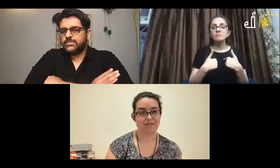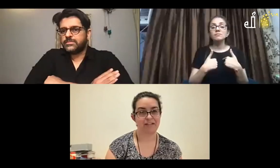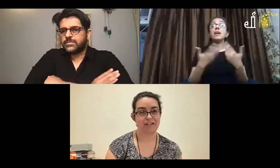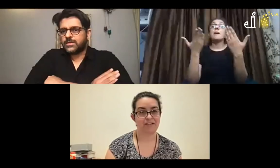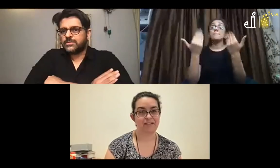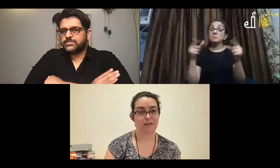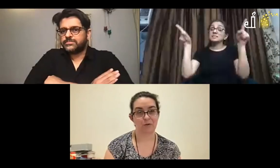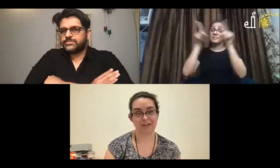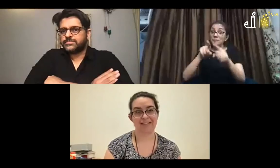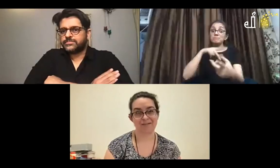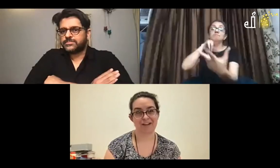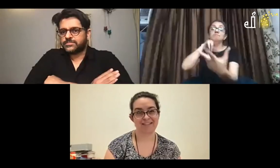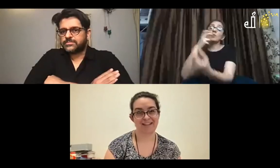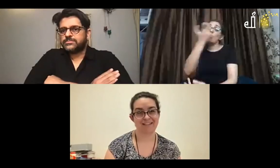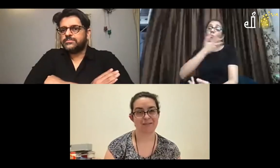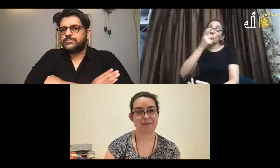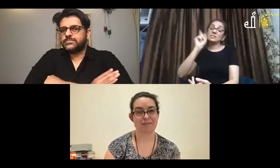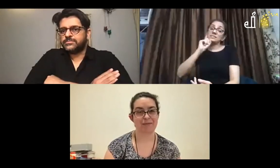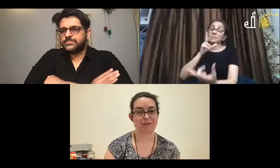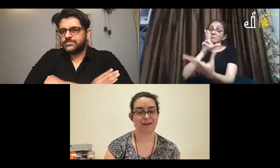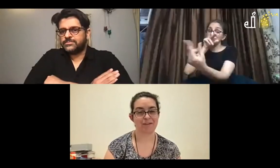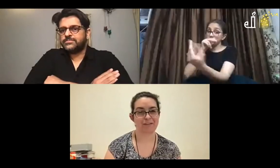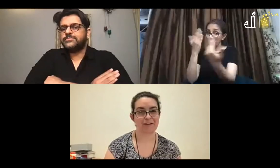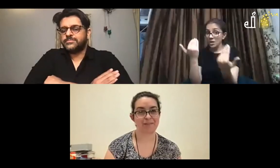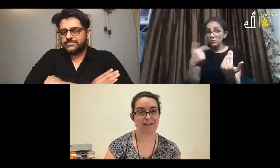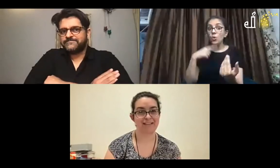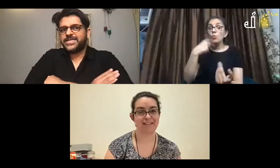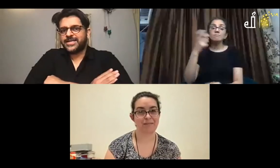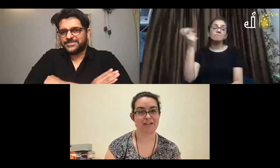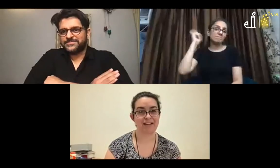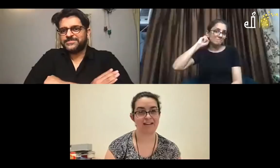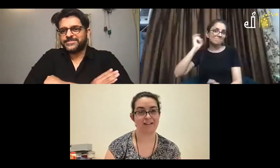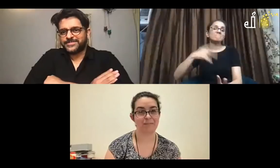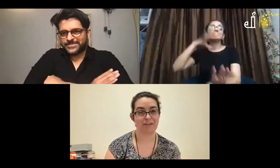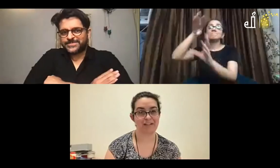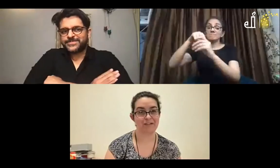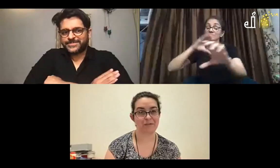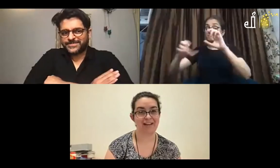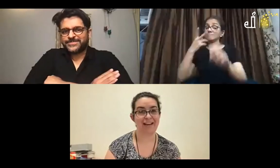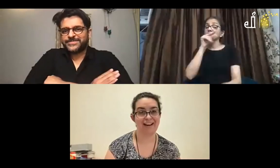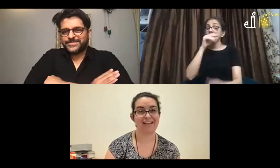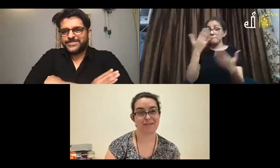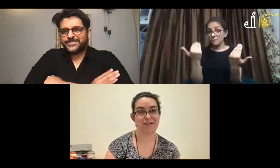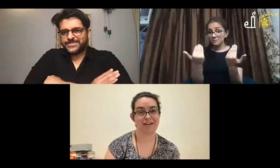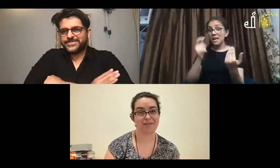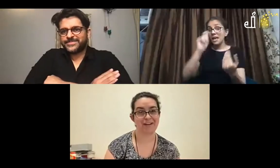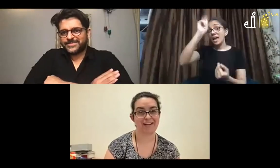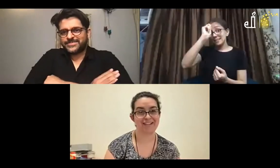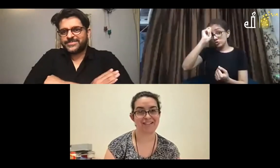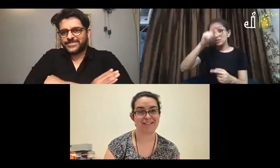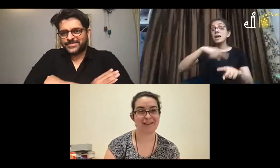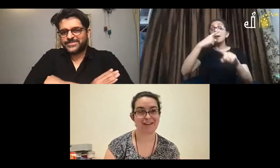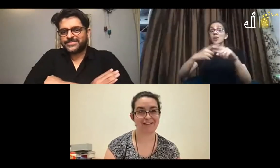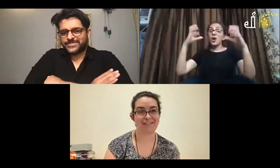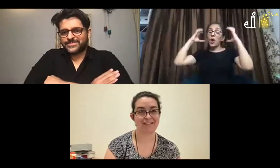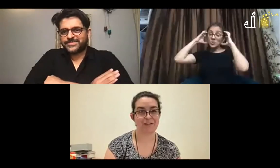these conversations in oral deaf context with people who have cochlear implants and communicate in spoken English only, and I can communicate with